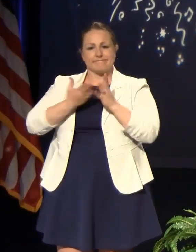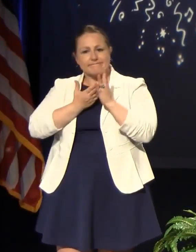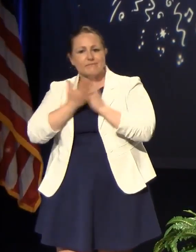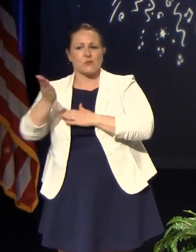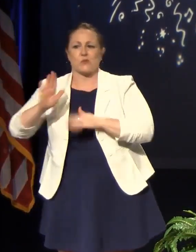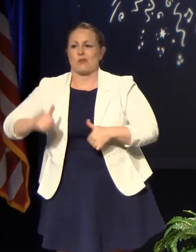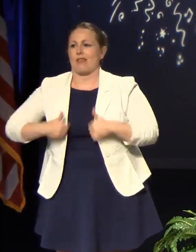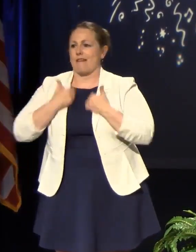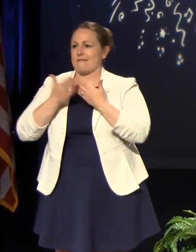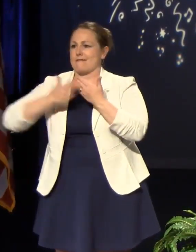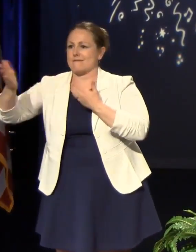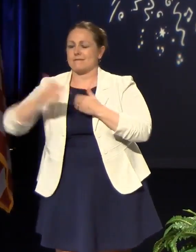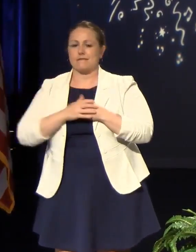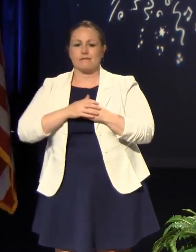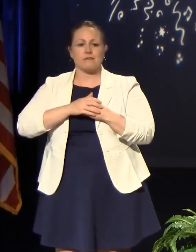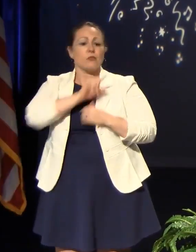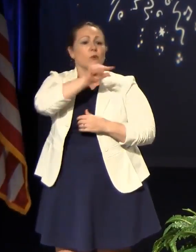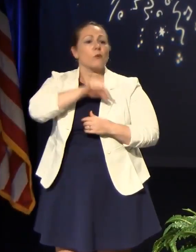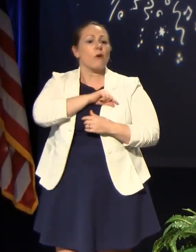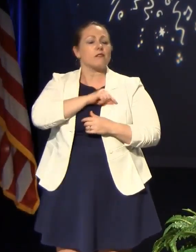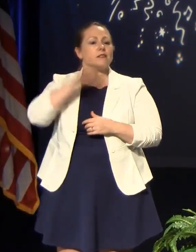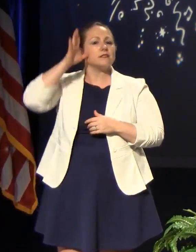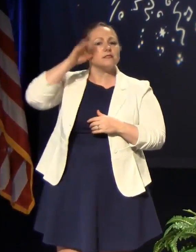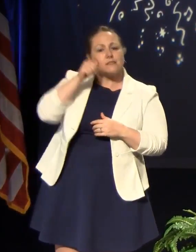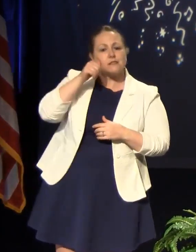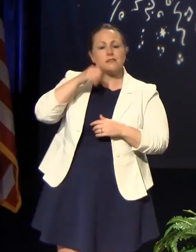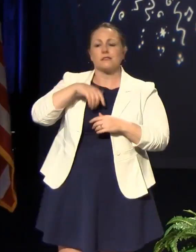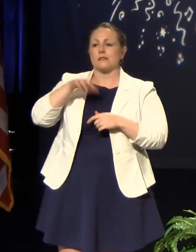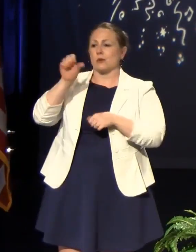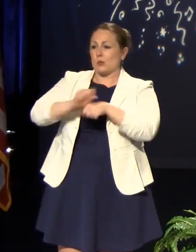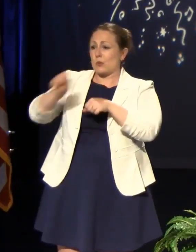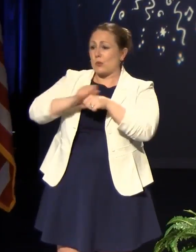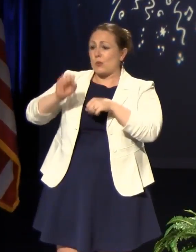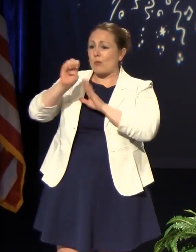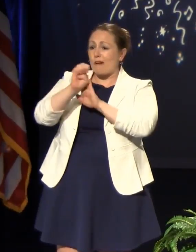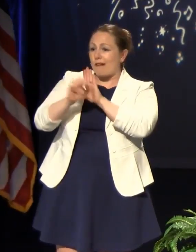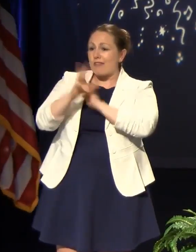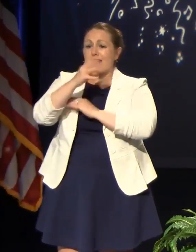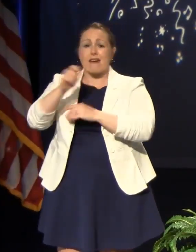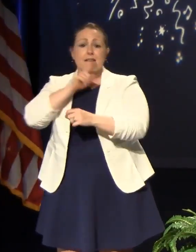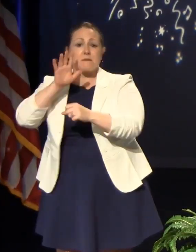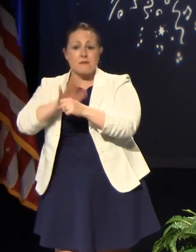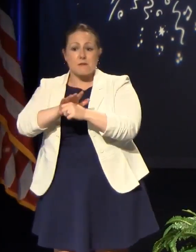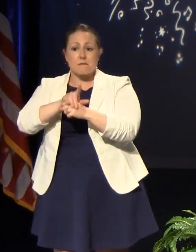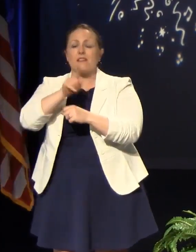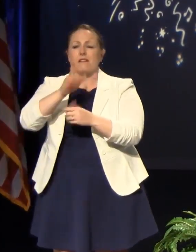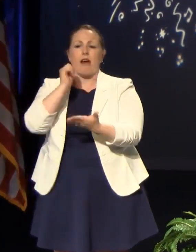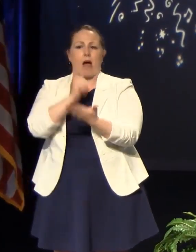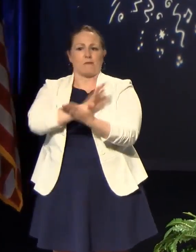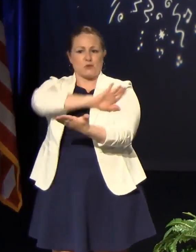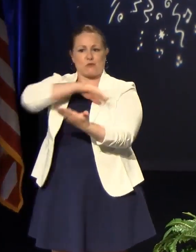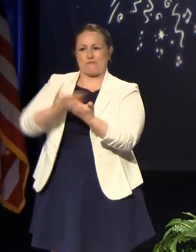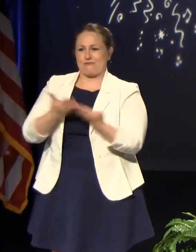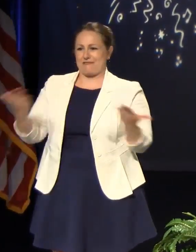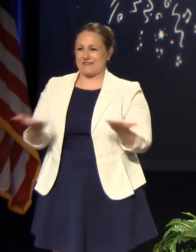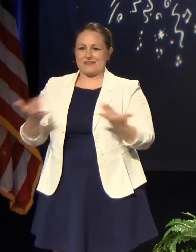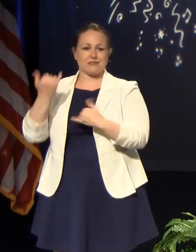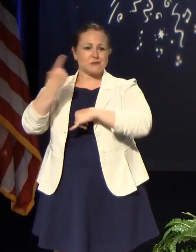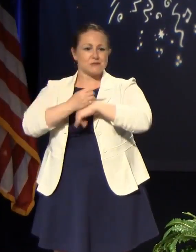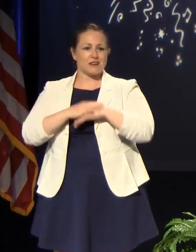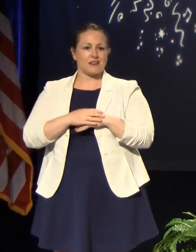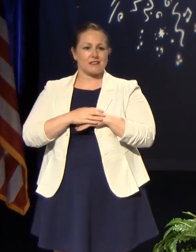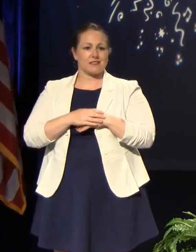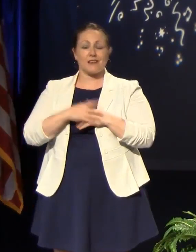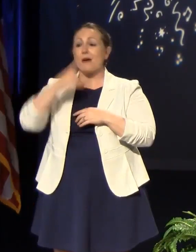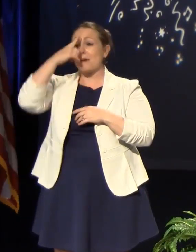The qualities of resiliency, work ethic, and commitment have gotten you to this point, and because of those qualities, you have made